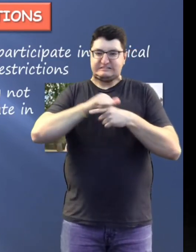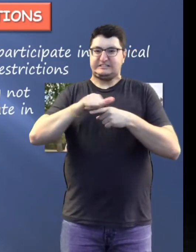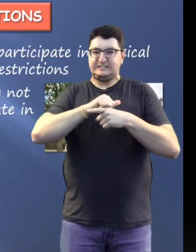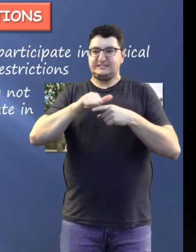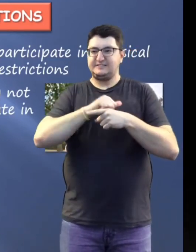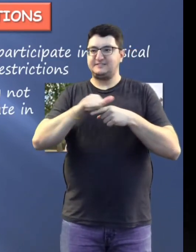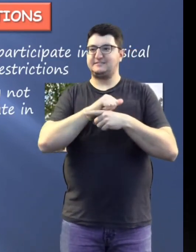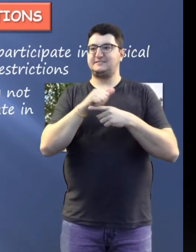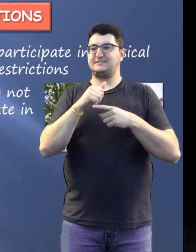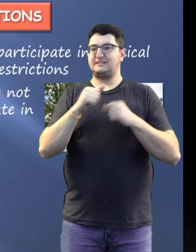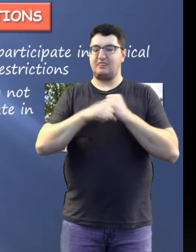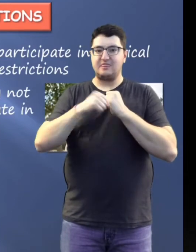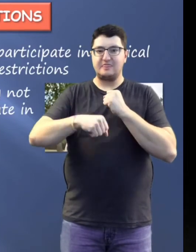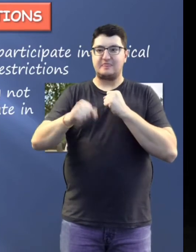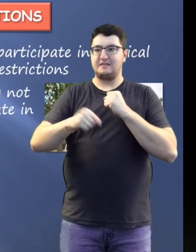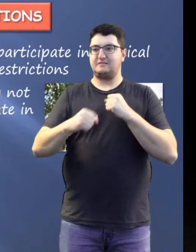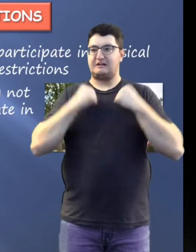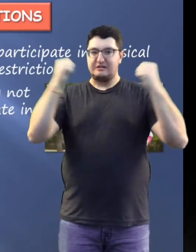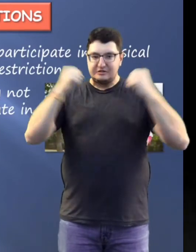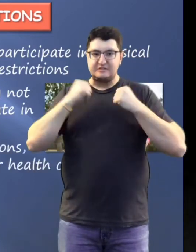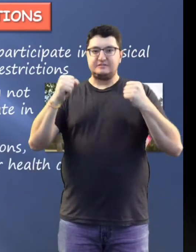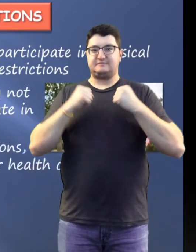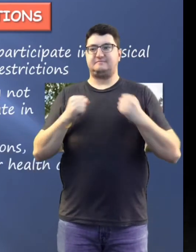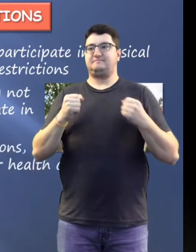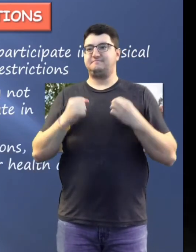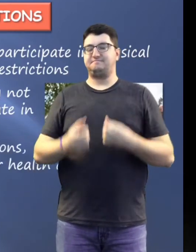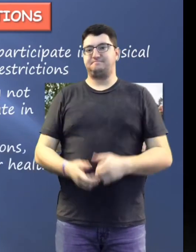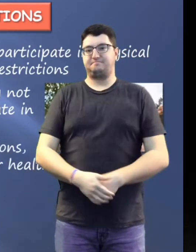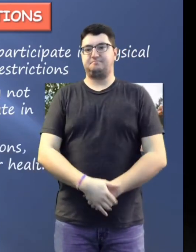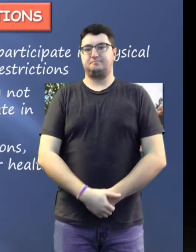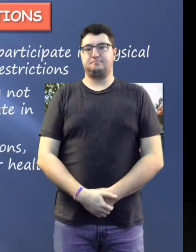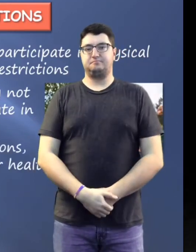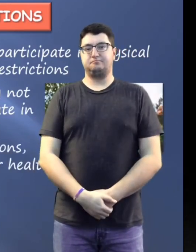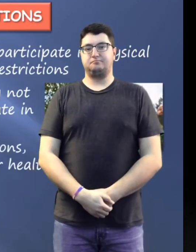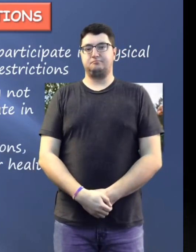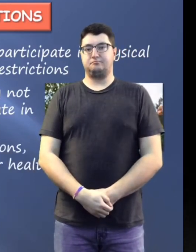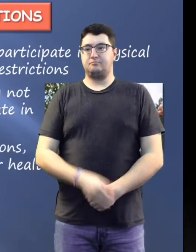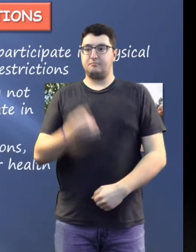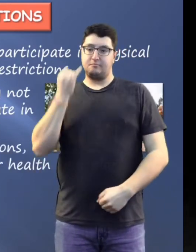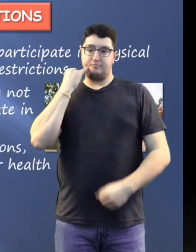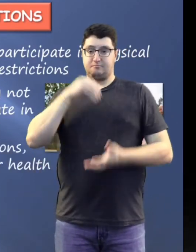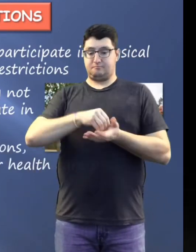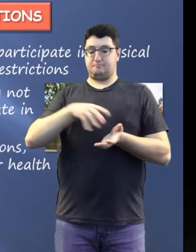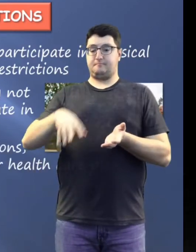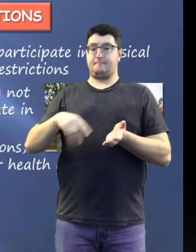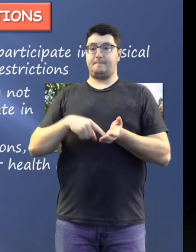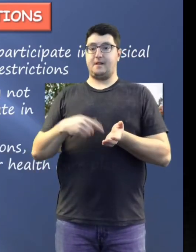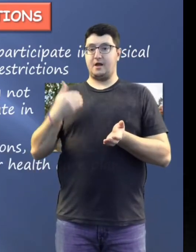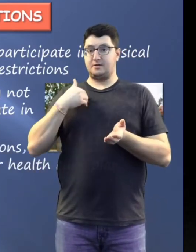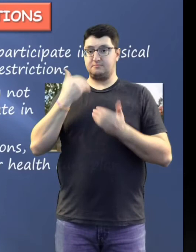exertion. If a child has restrictions, they will be included in their healthcare plan.